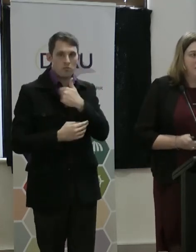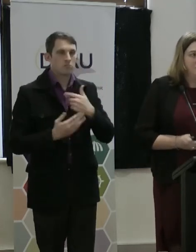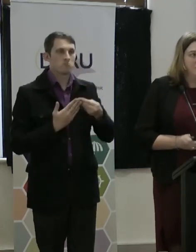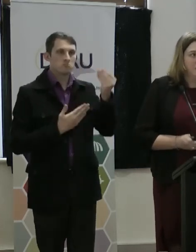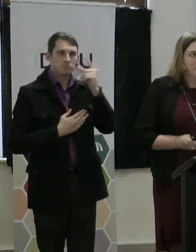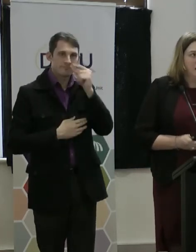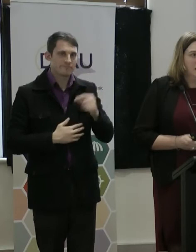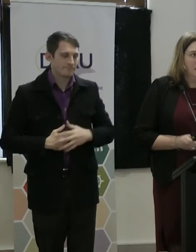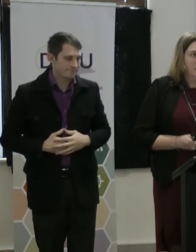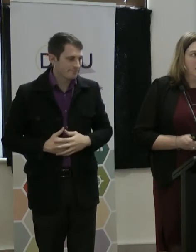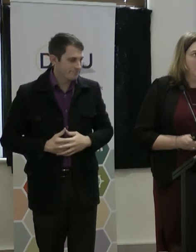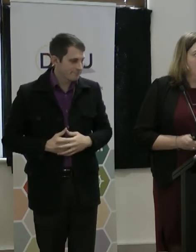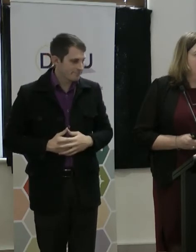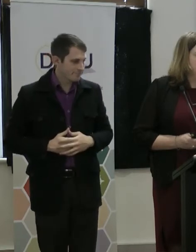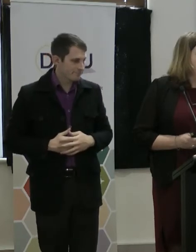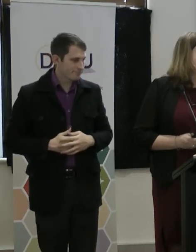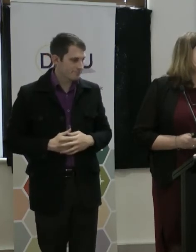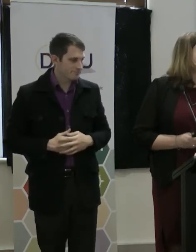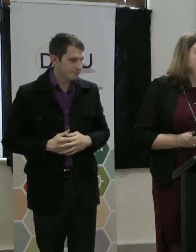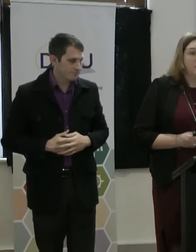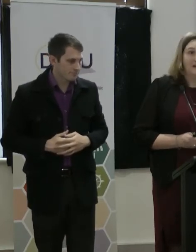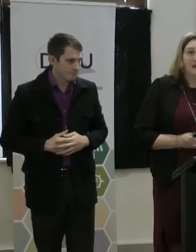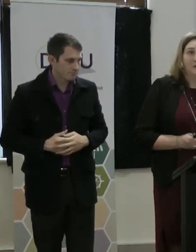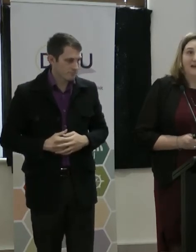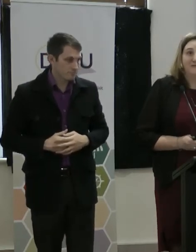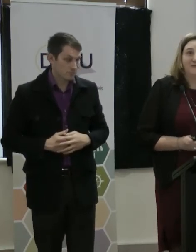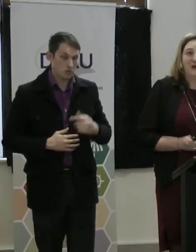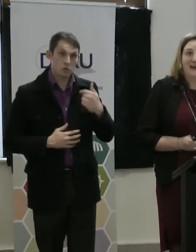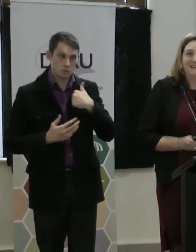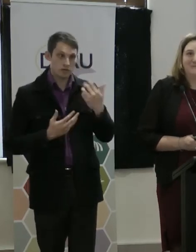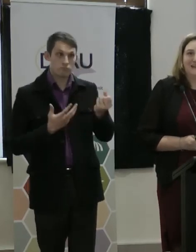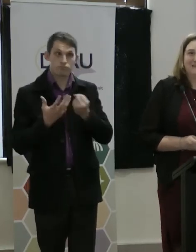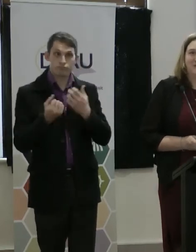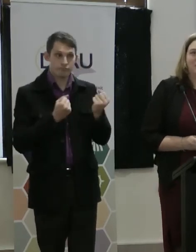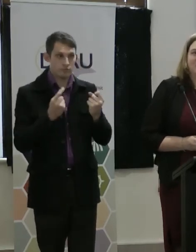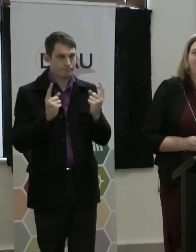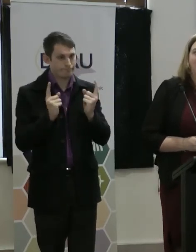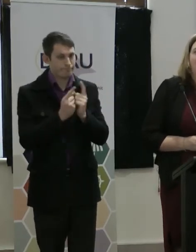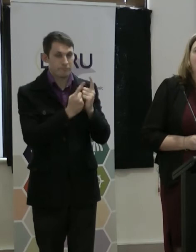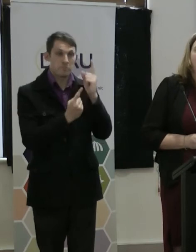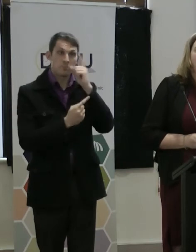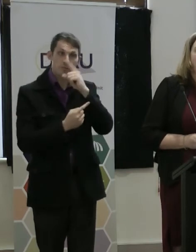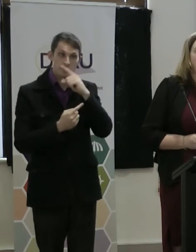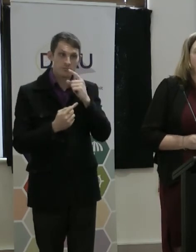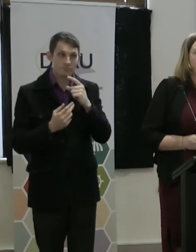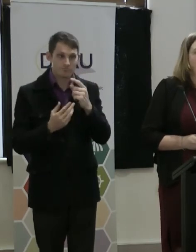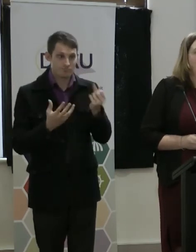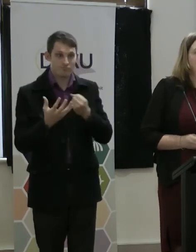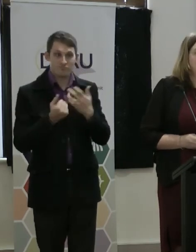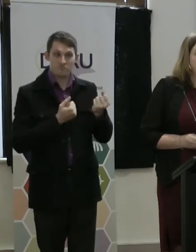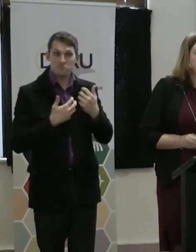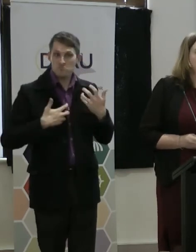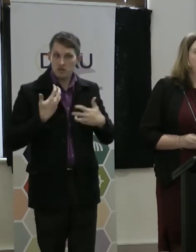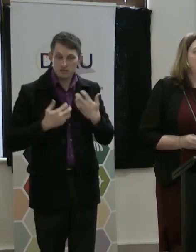We have, I guess, a range of people that we have had complaints from so far. We